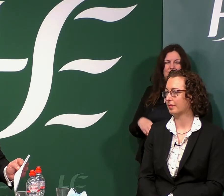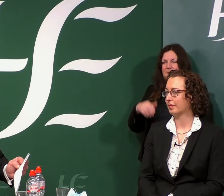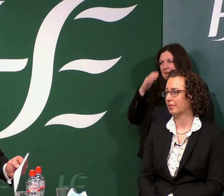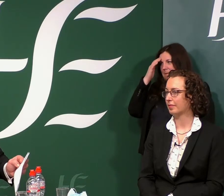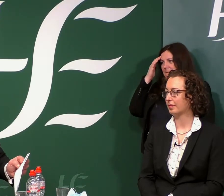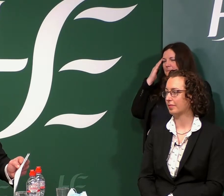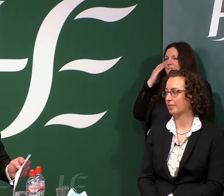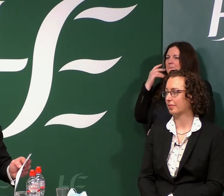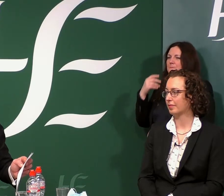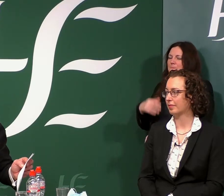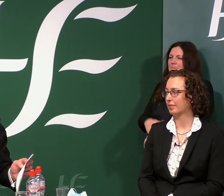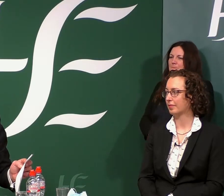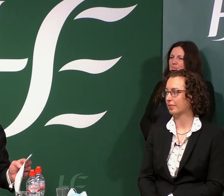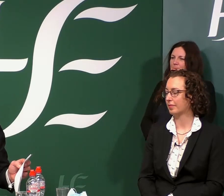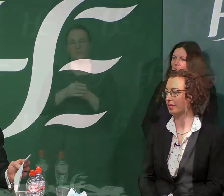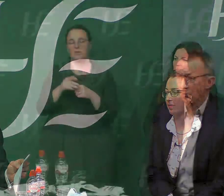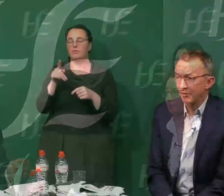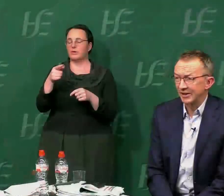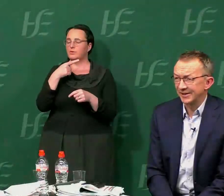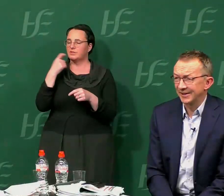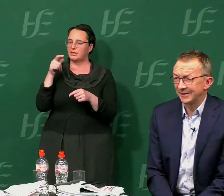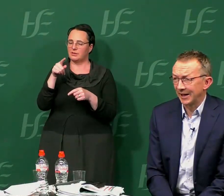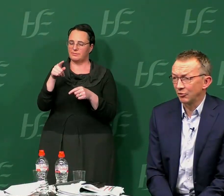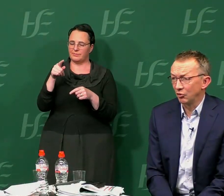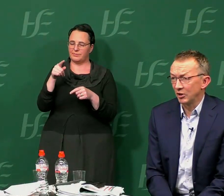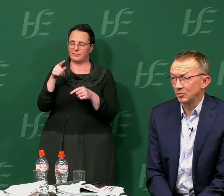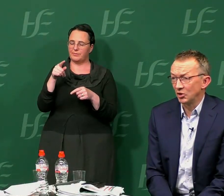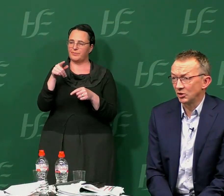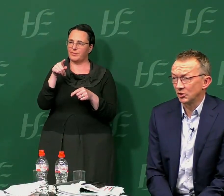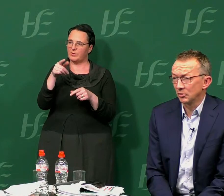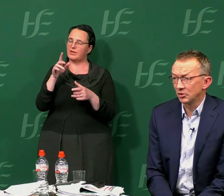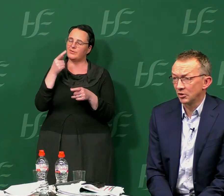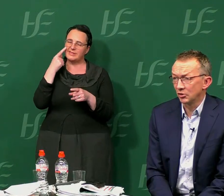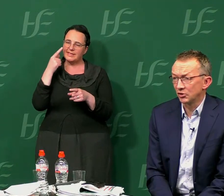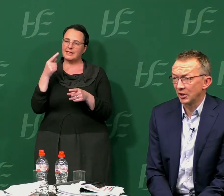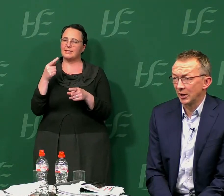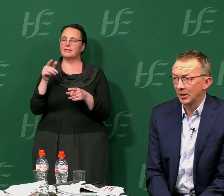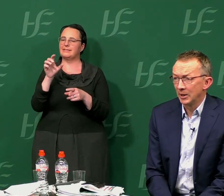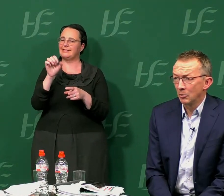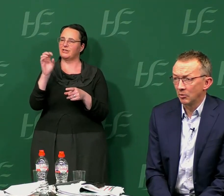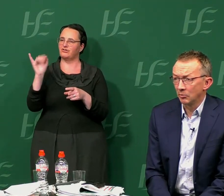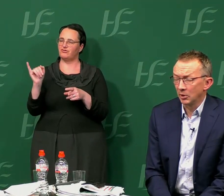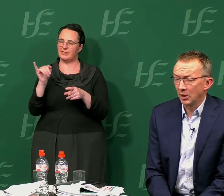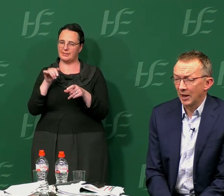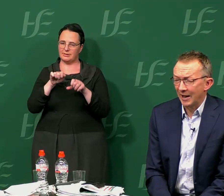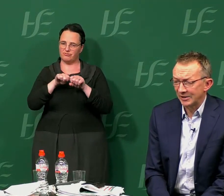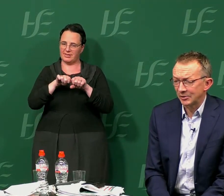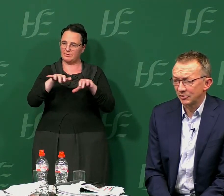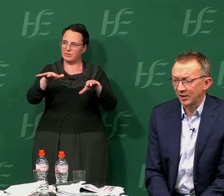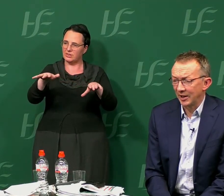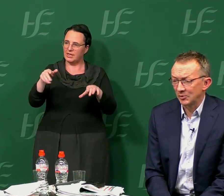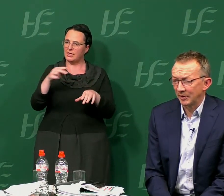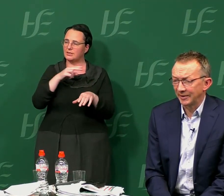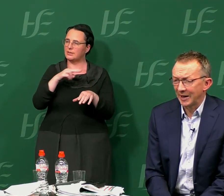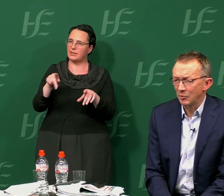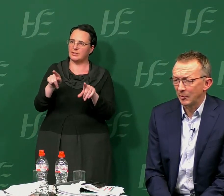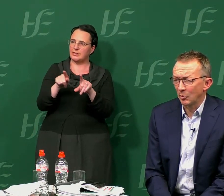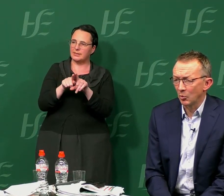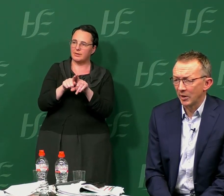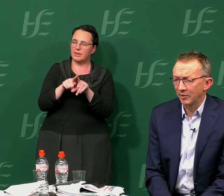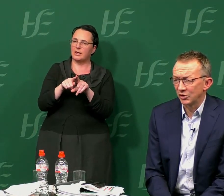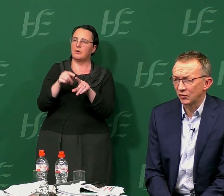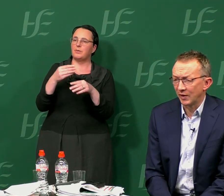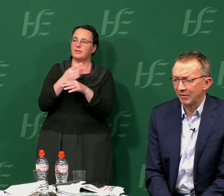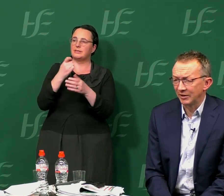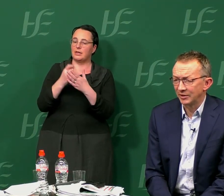is clearly for government, but what I would say is we're already seeing secondary transmission. So it's not just, as was the case, by the time we